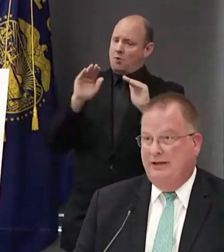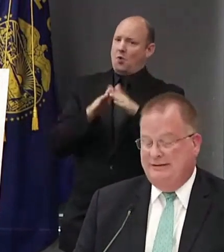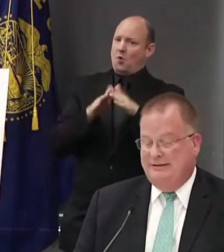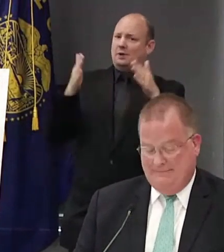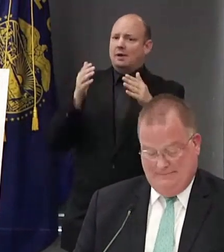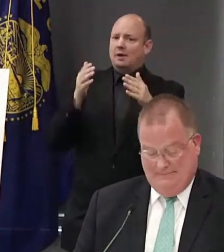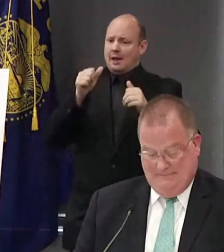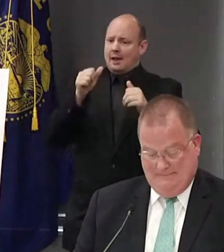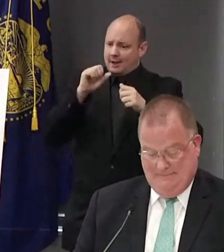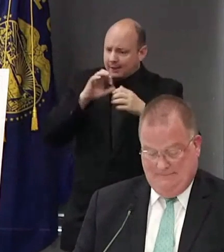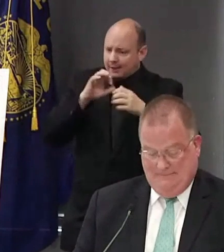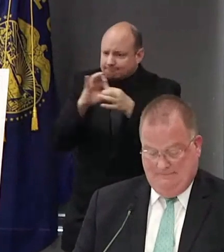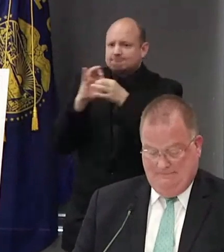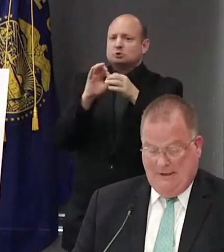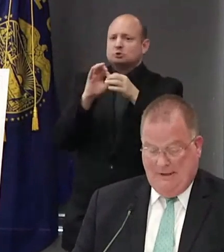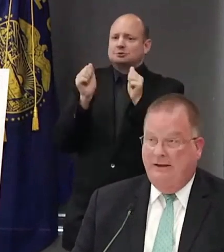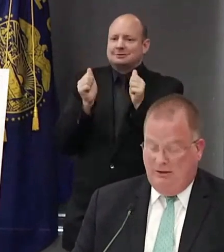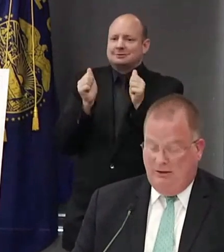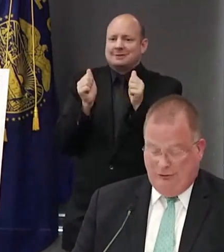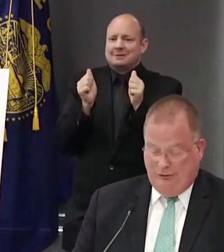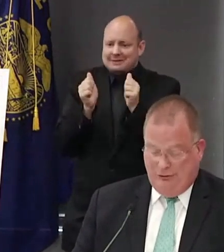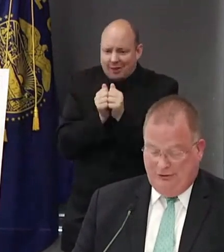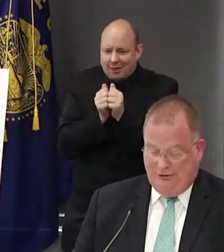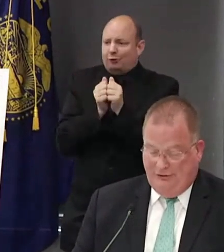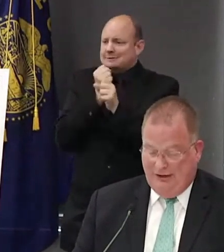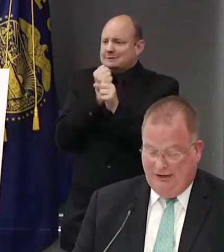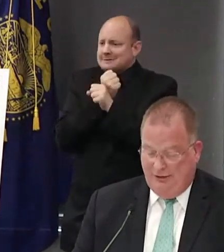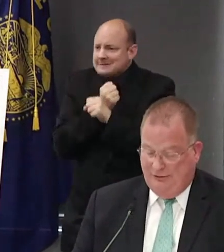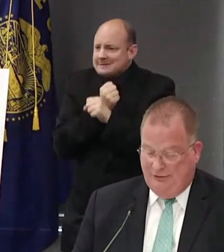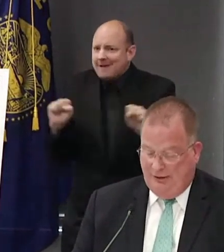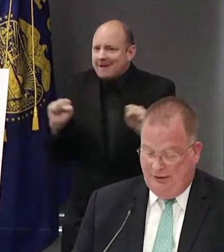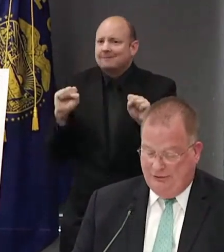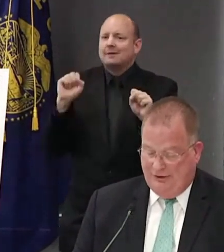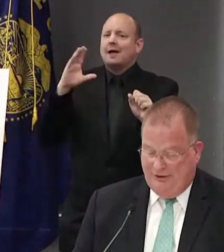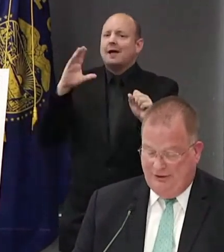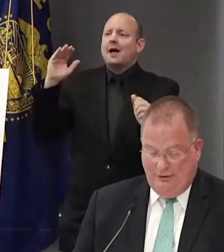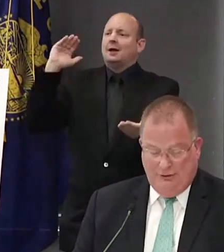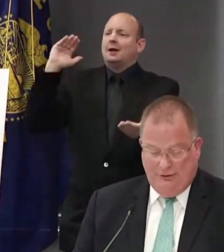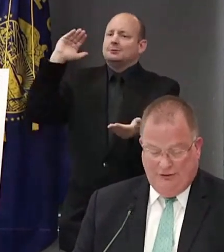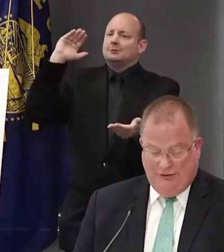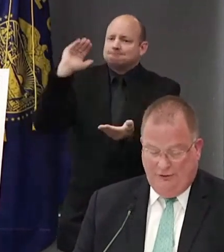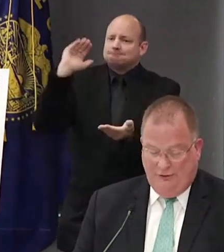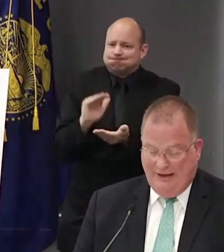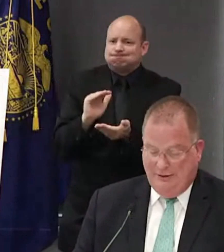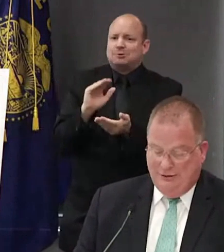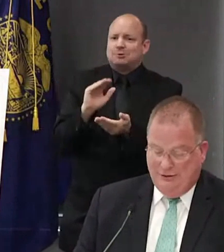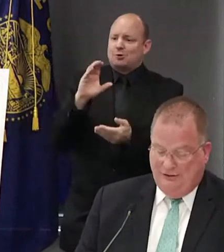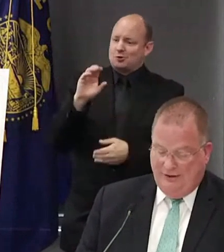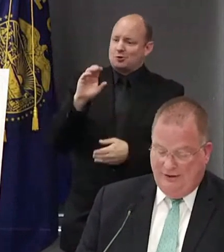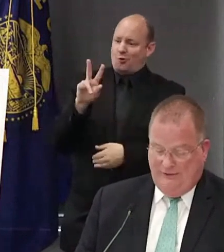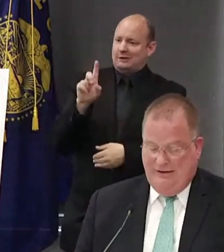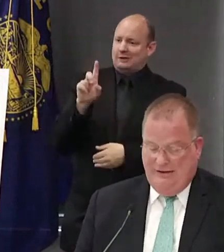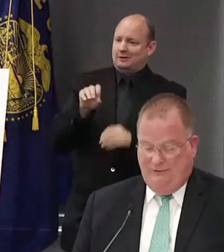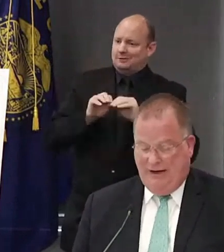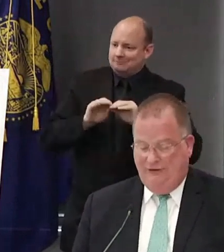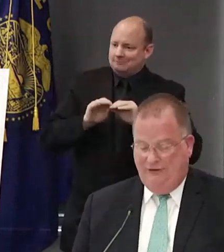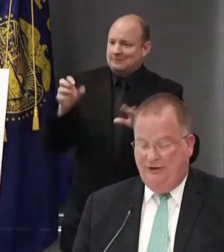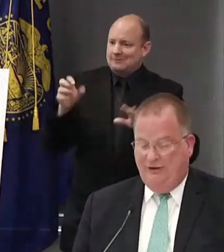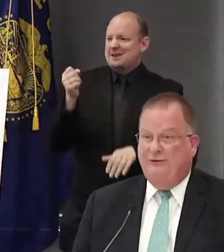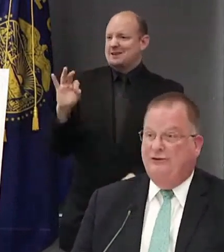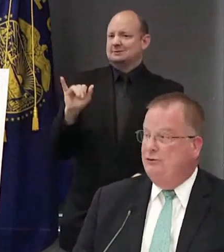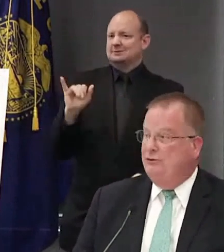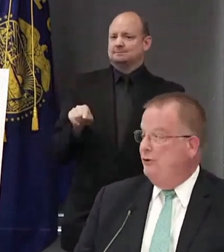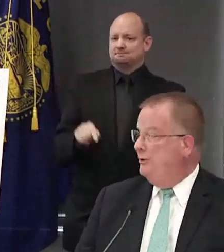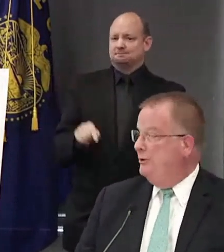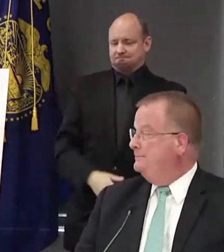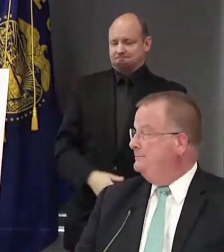of COVID-19. Now let me turn it over to Dr. Sidelinger to talk about the criteria we're using to evaluate whether it's safe for counties to